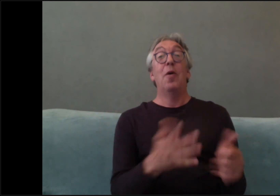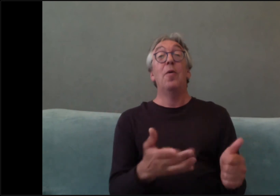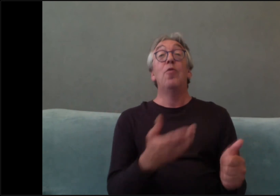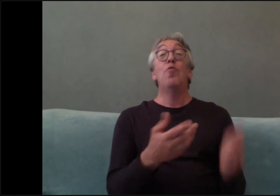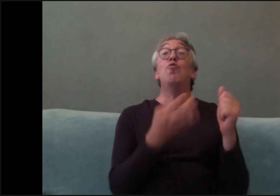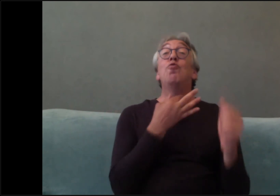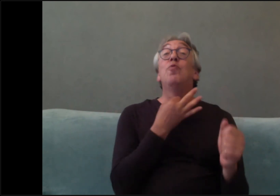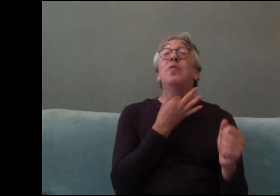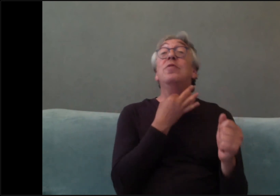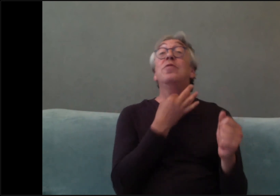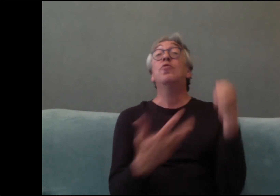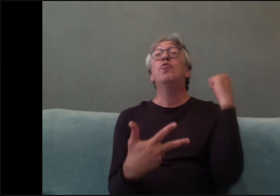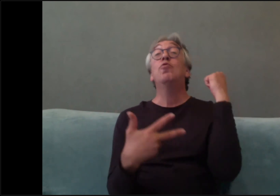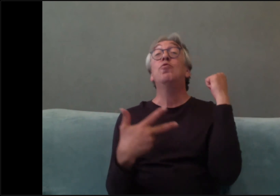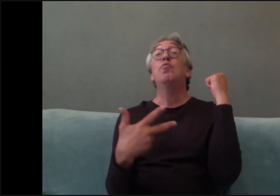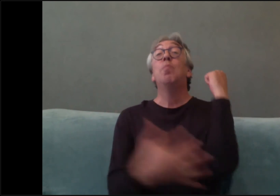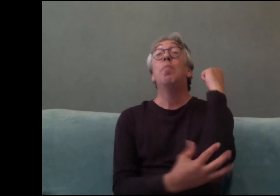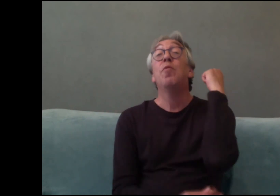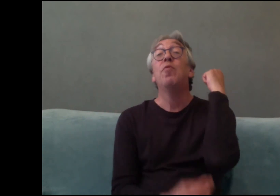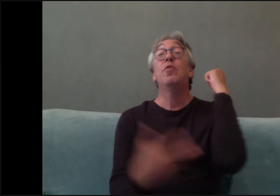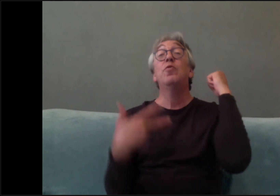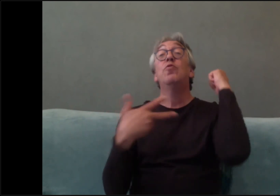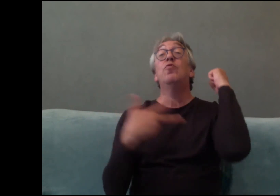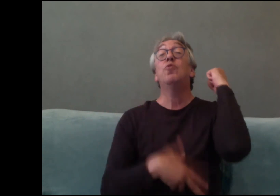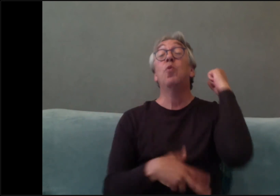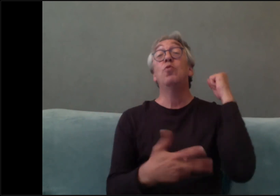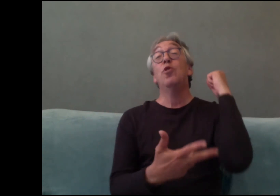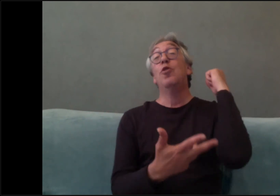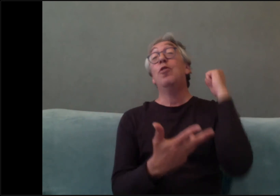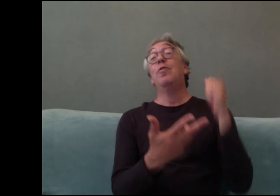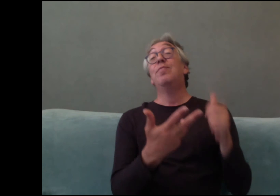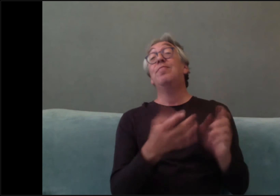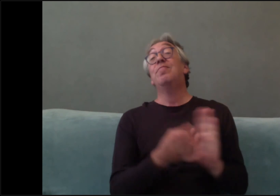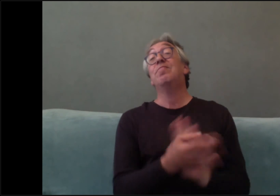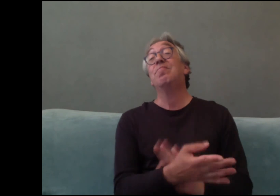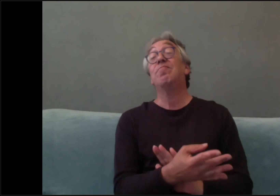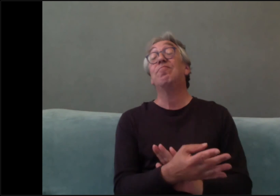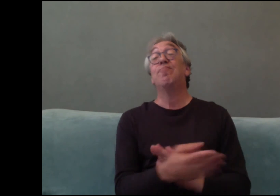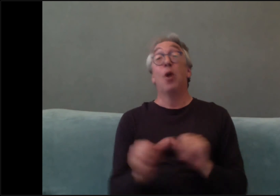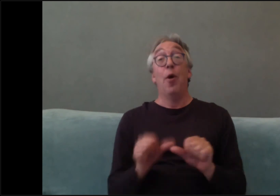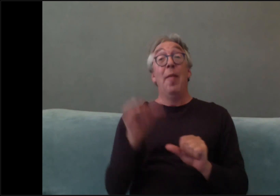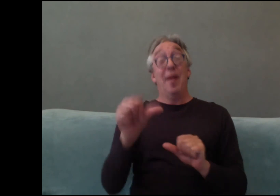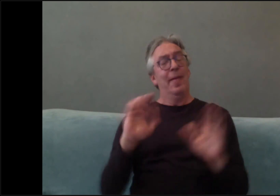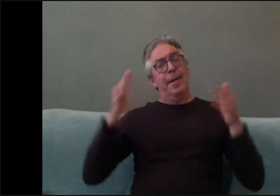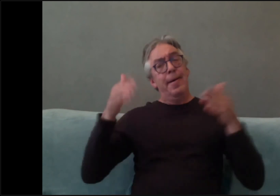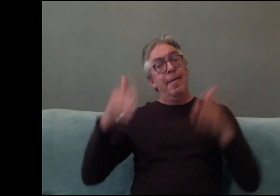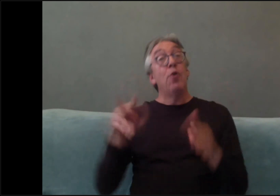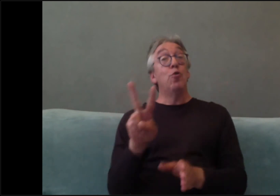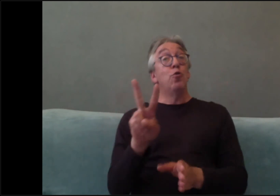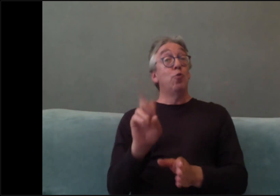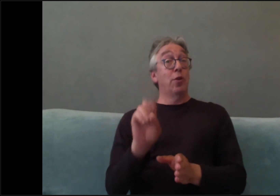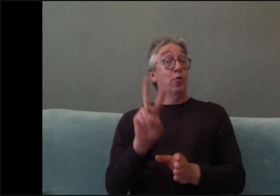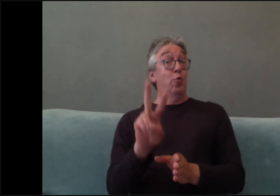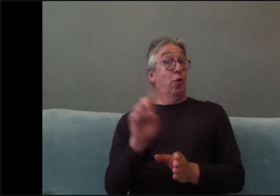for 2020 and beyond, and then to come to concrete proposals for advocacy work by disability organizations